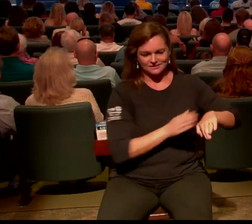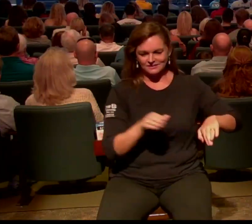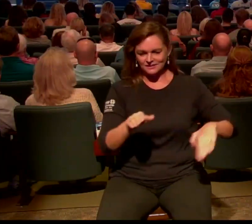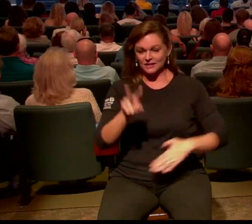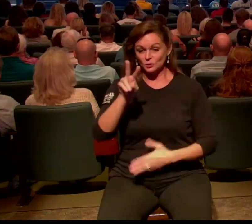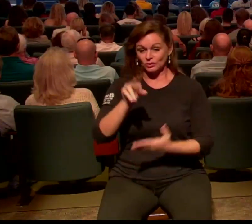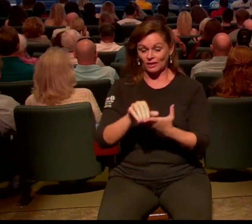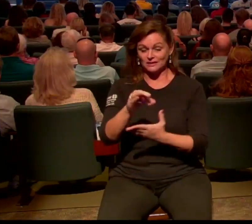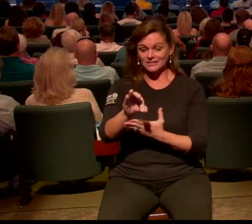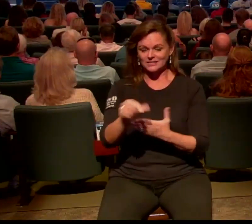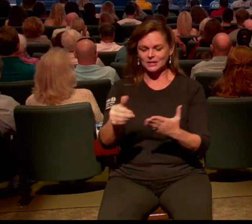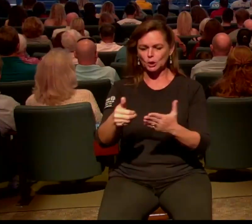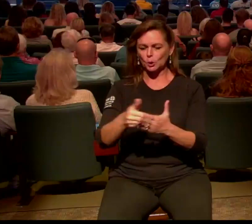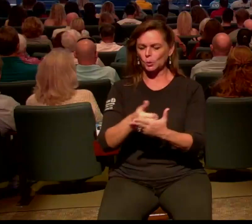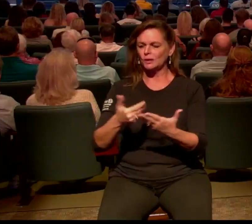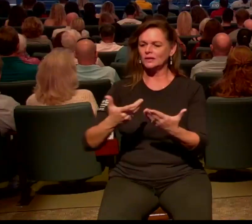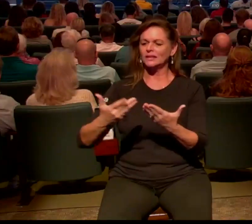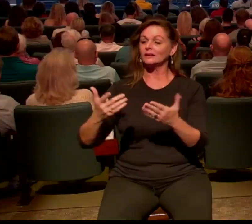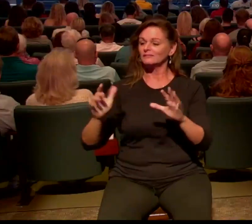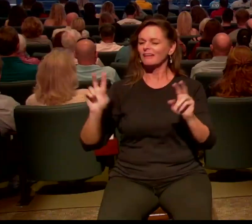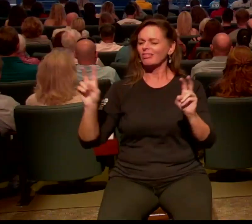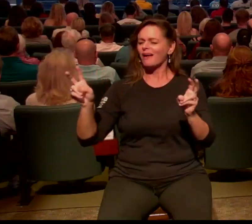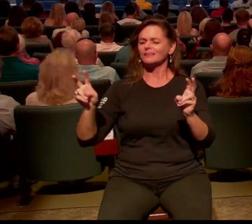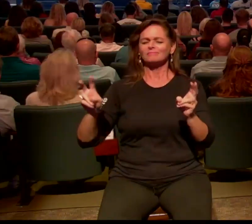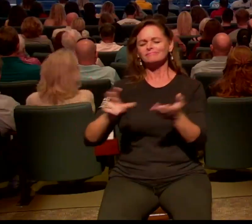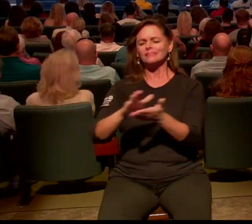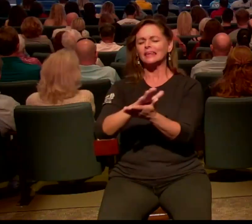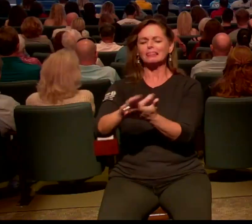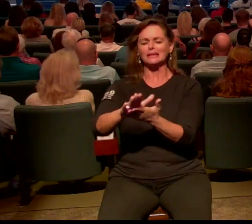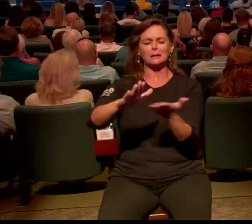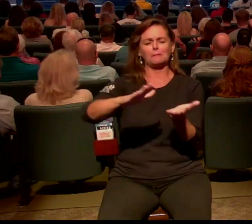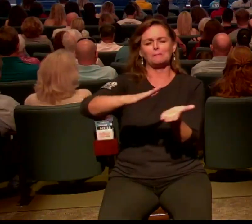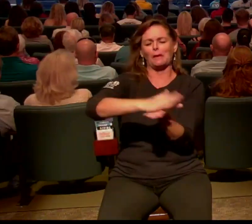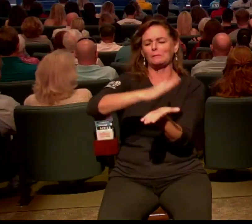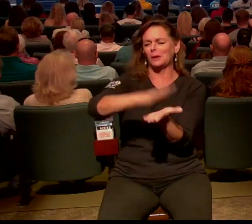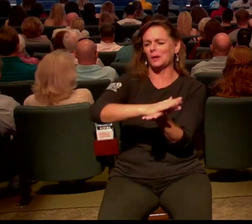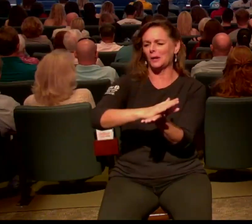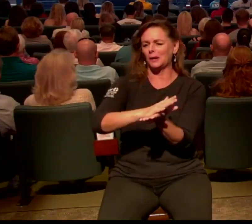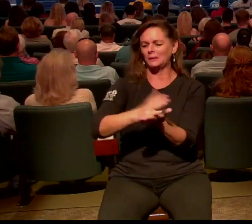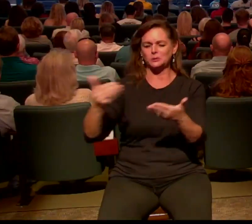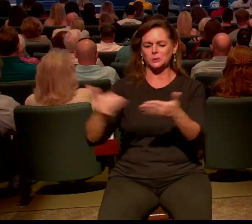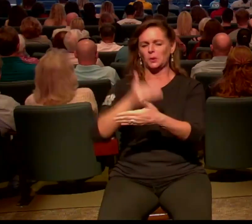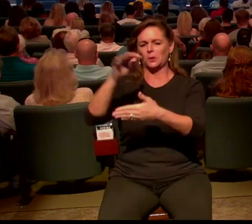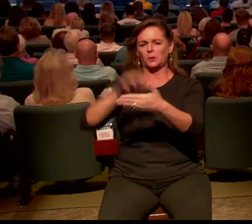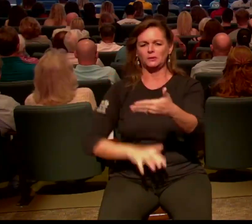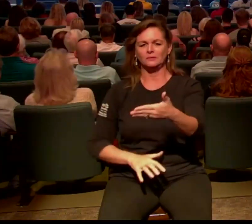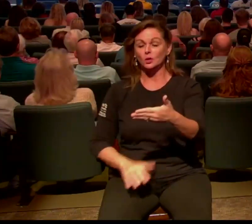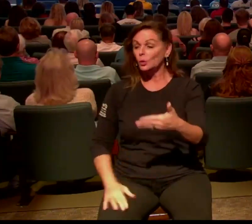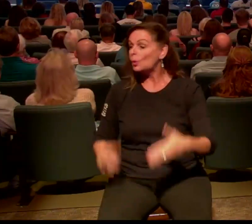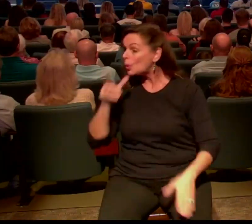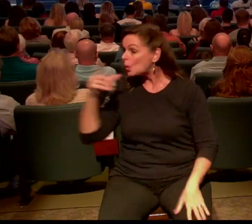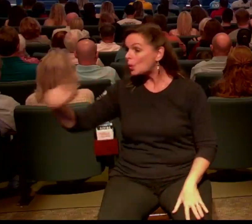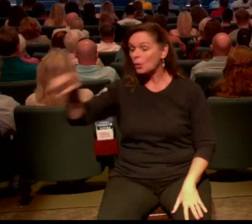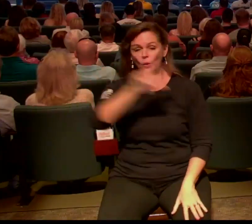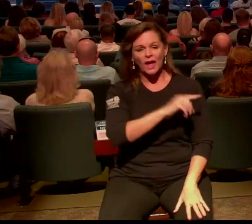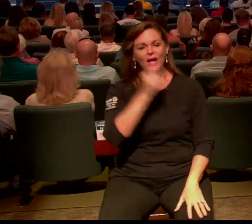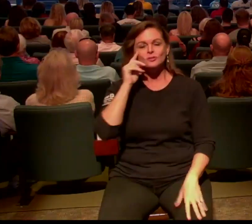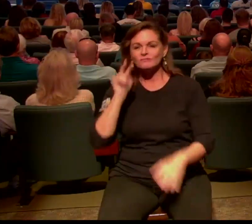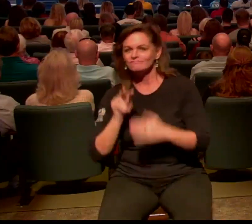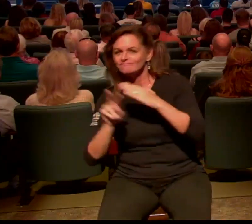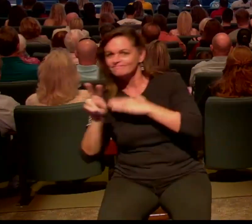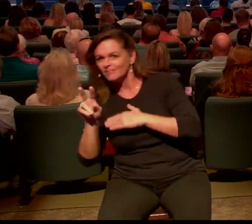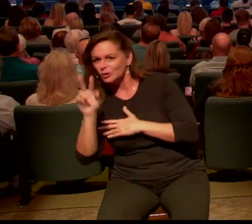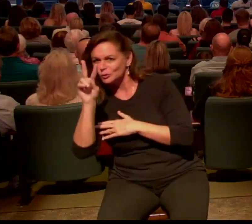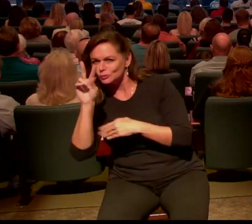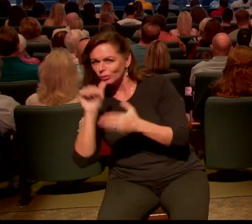sheet of paper. And that's just kind of nice. So let me ask you the question. How many of you would like to have, as you look at 2019, how